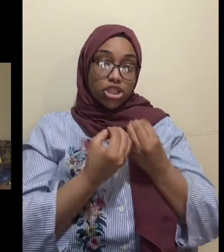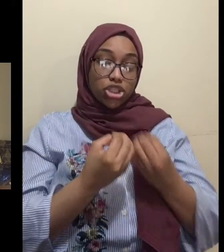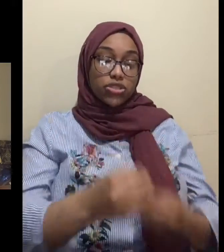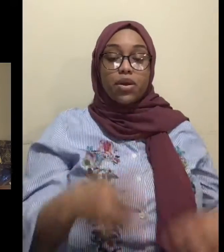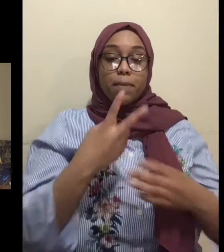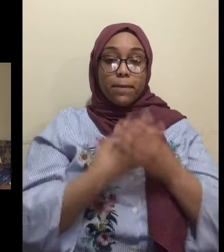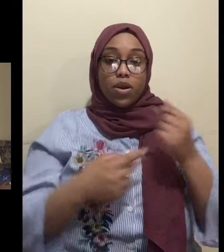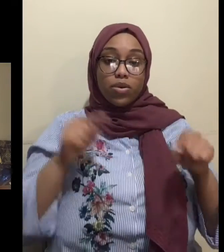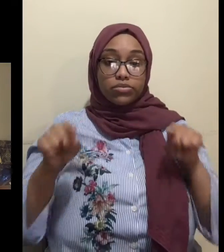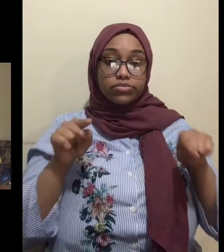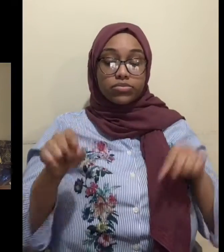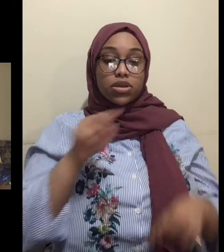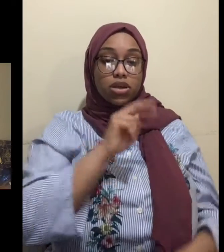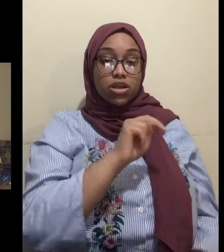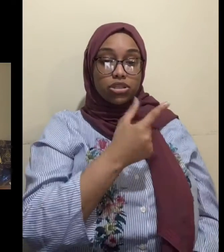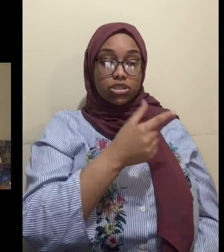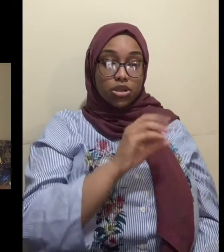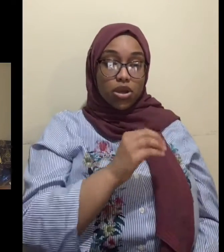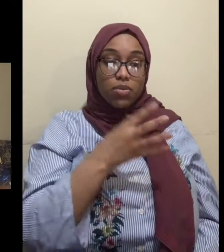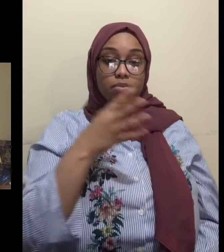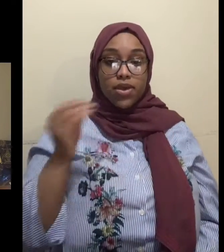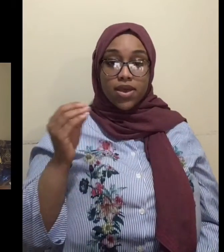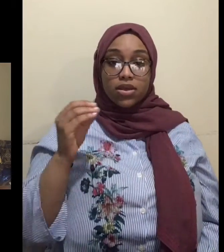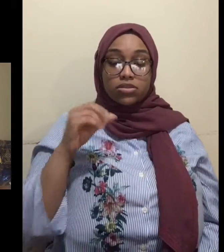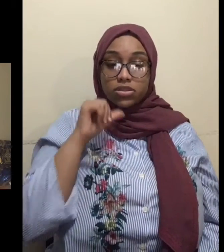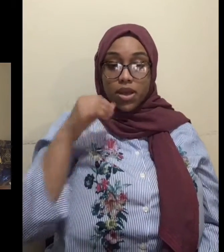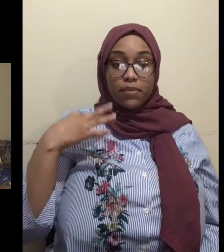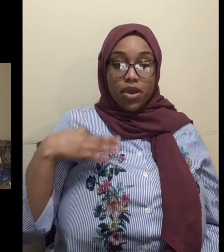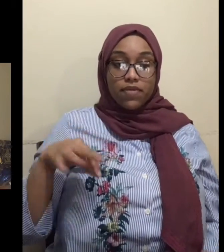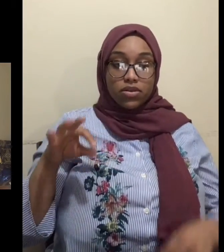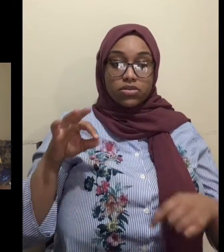of nonprofit organizations.